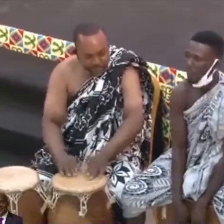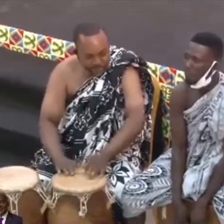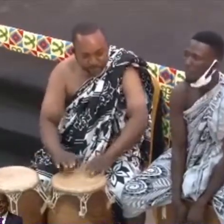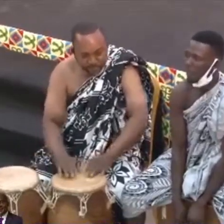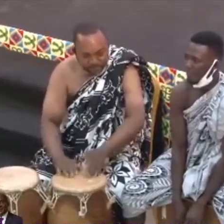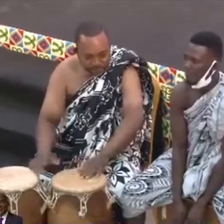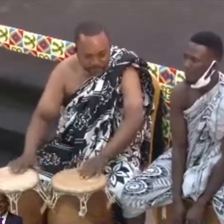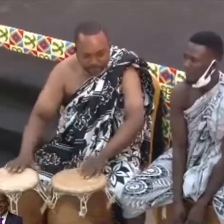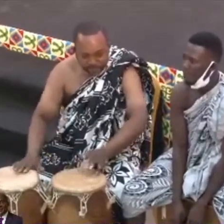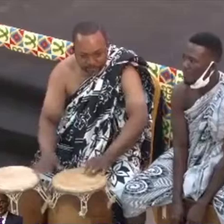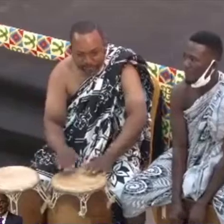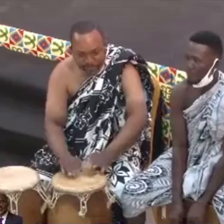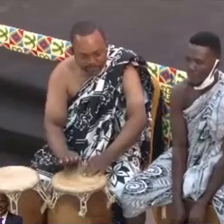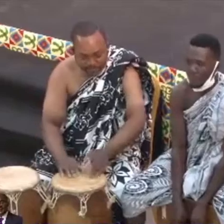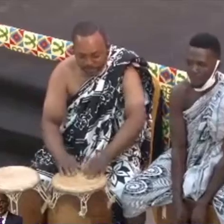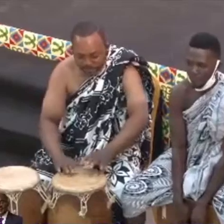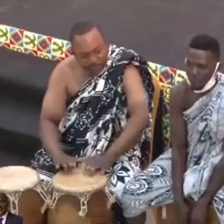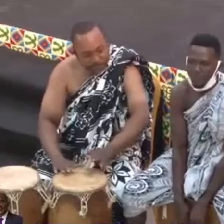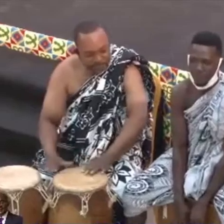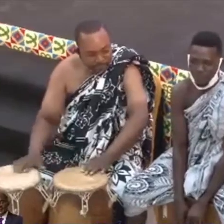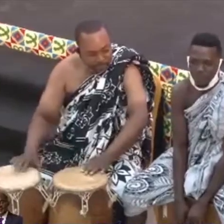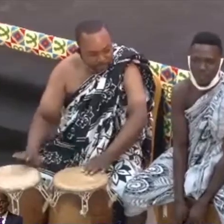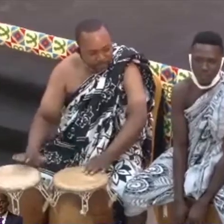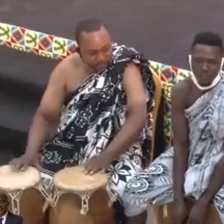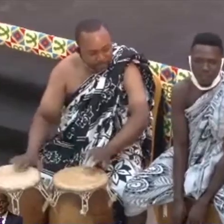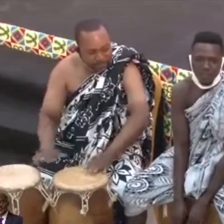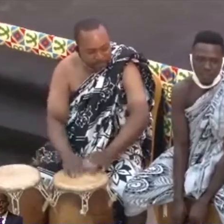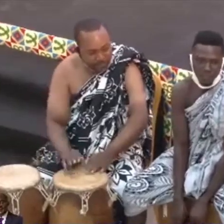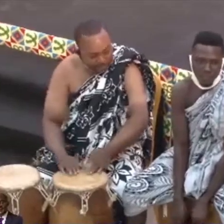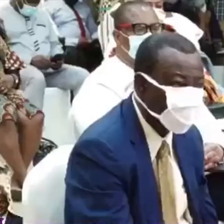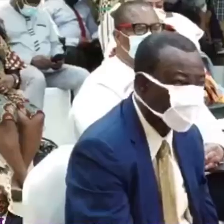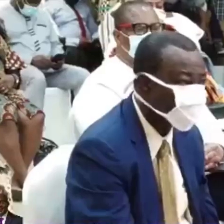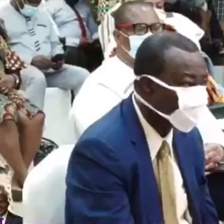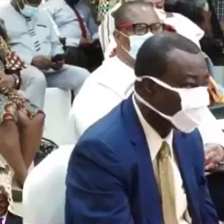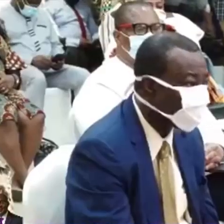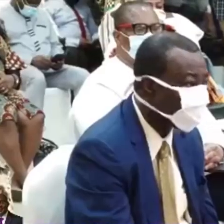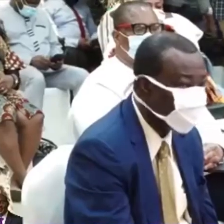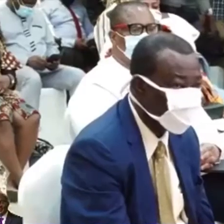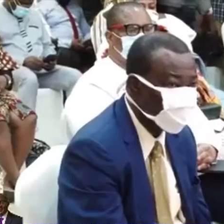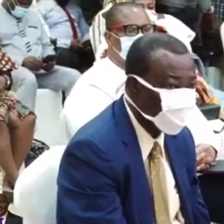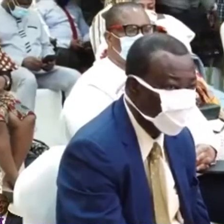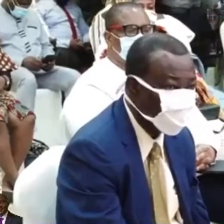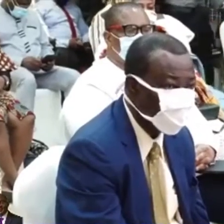Nanamu, and Yantokwabi, no more many years.